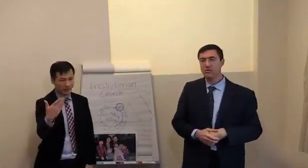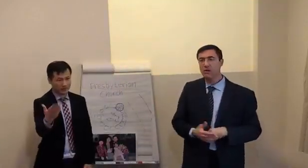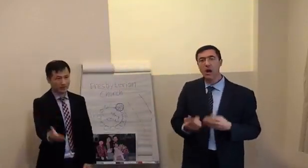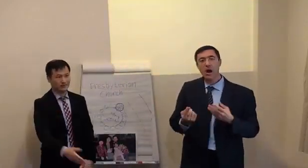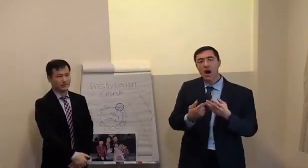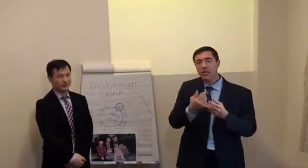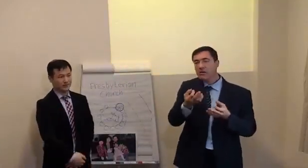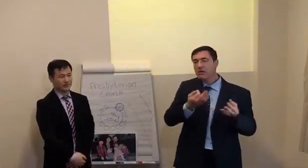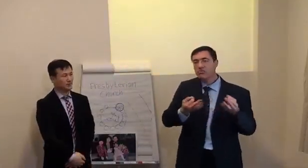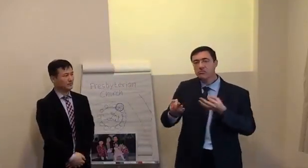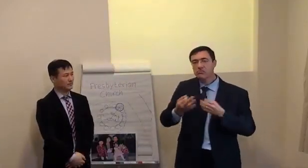can.